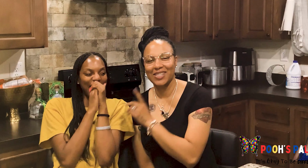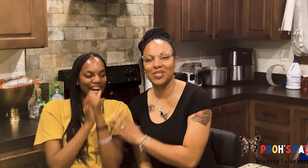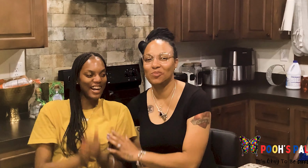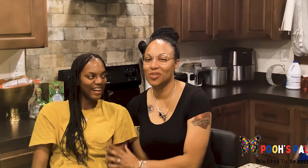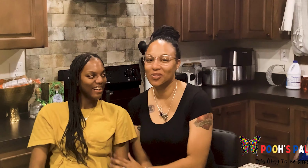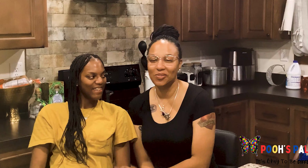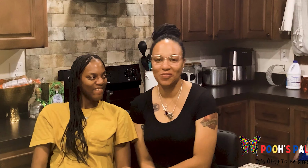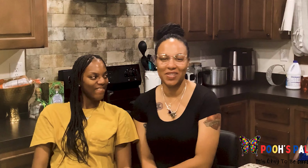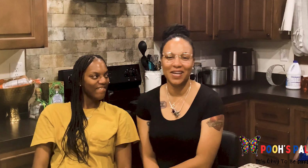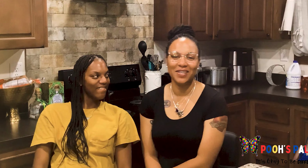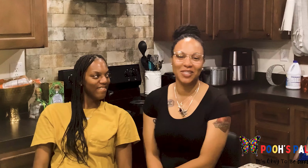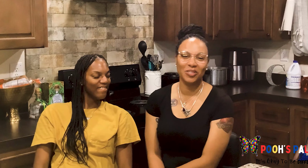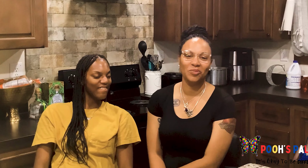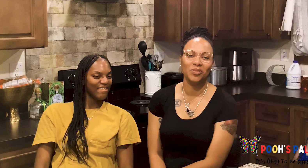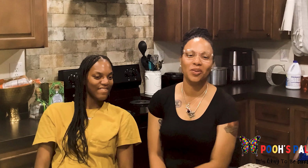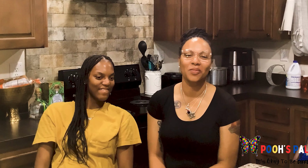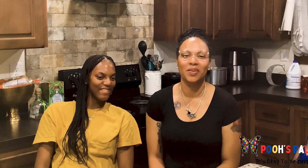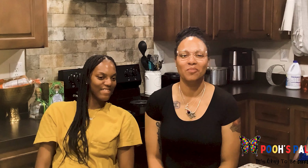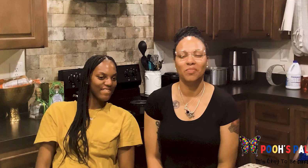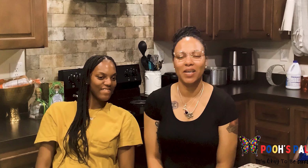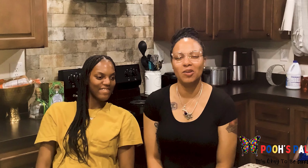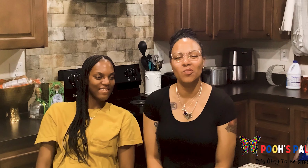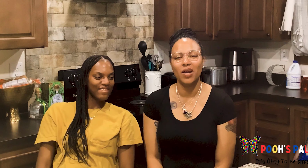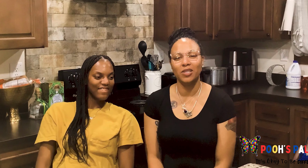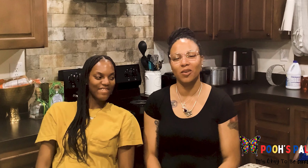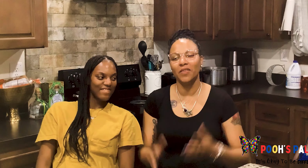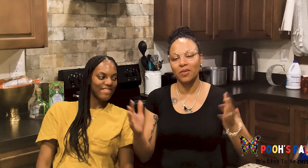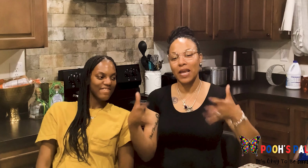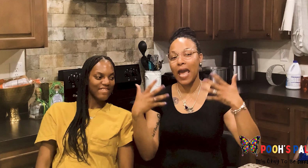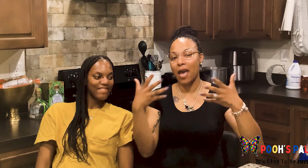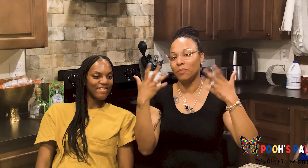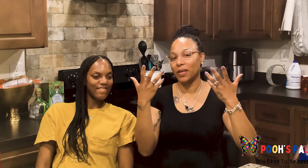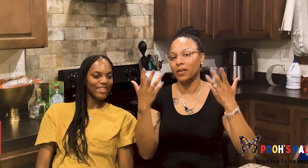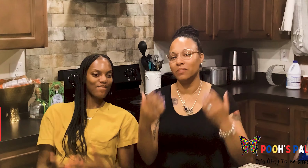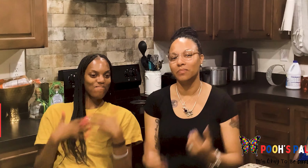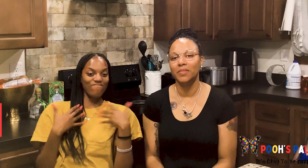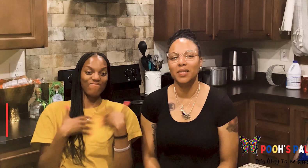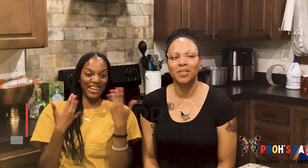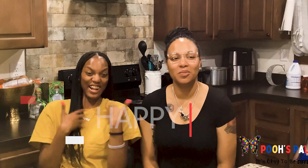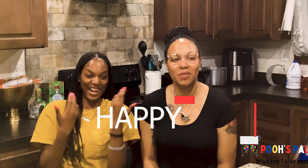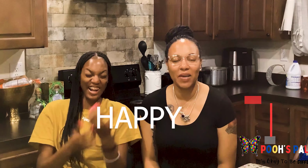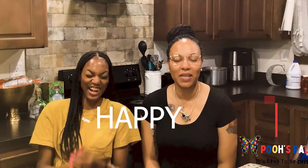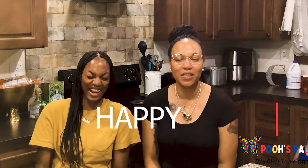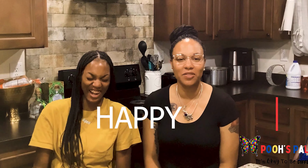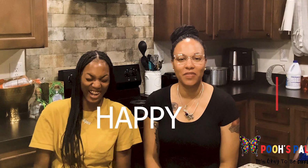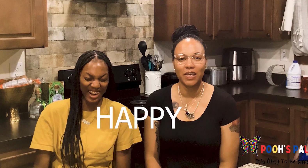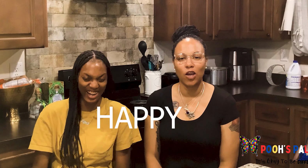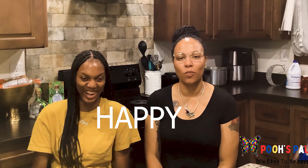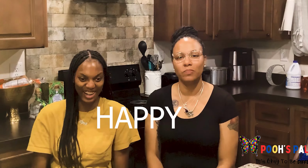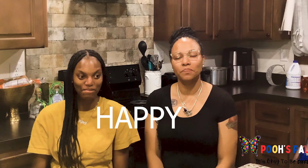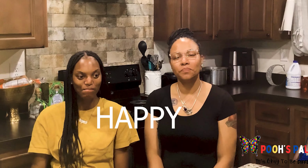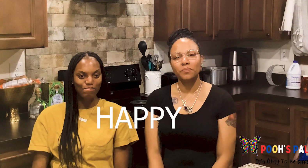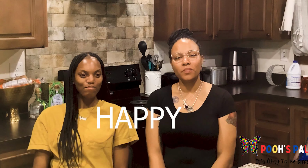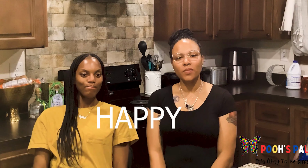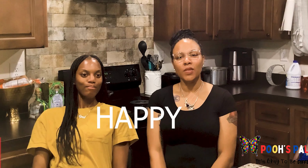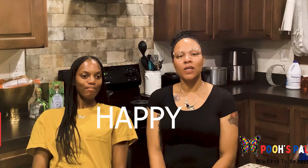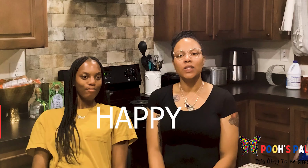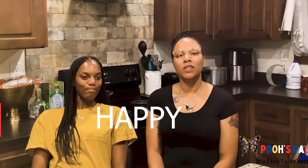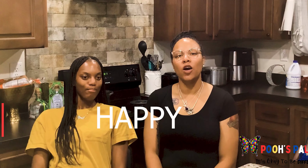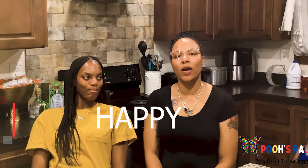She real goofy, y'all. Excuse her. But we're also very happy to be making this video. So,